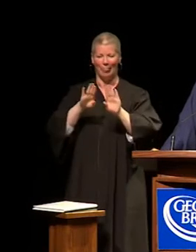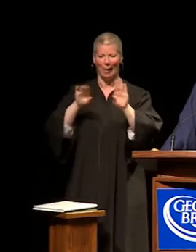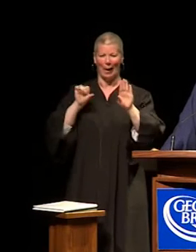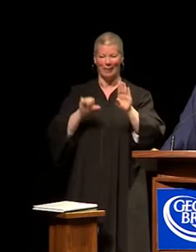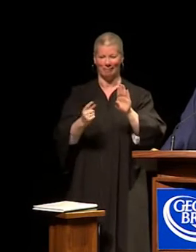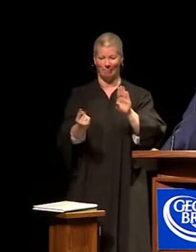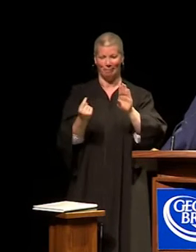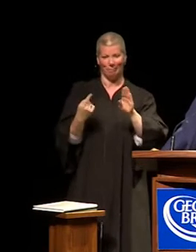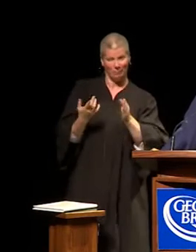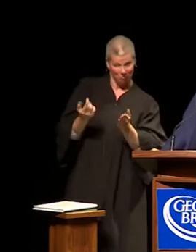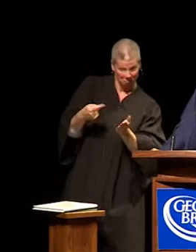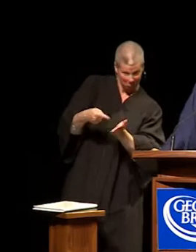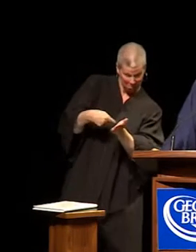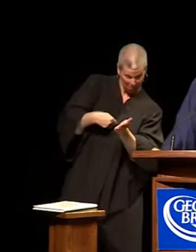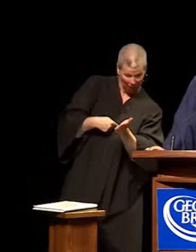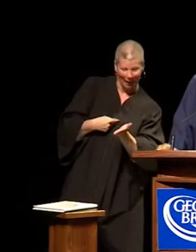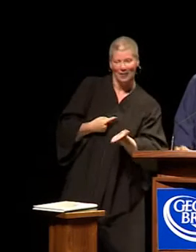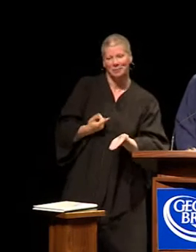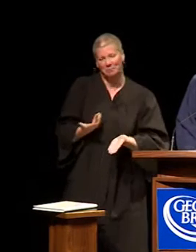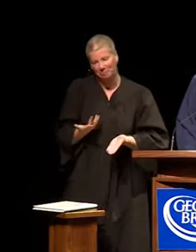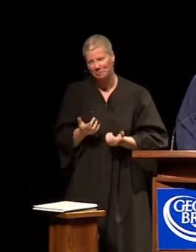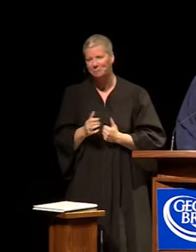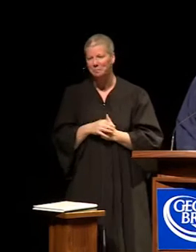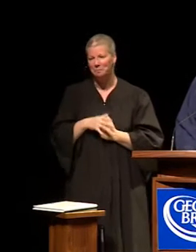meeting.